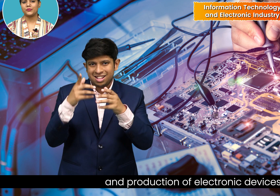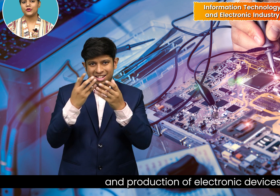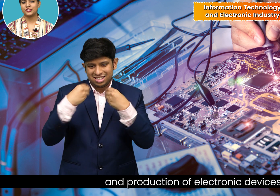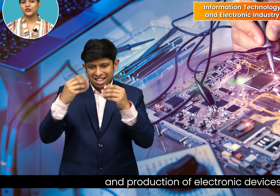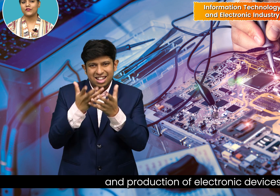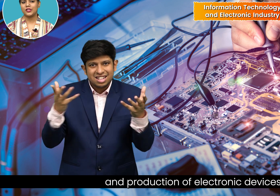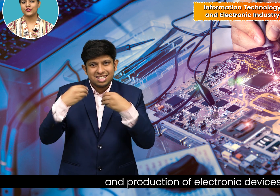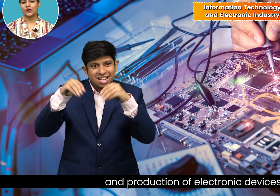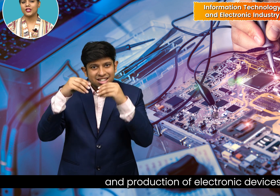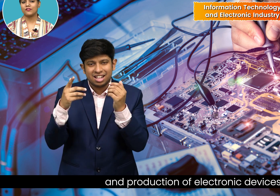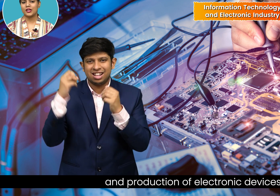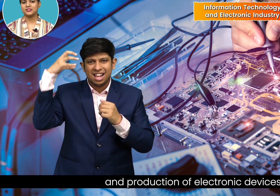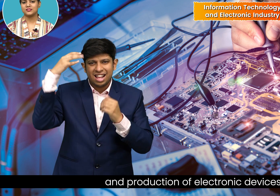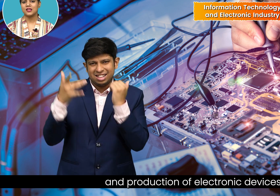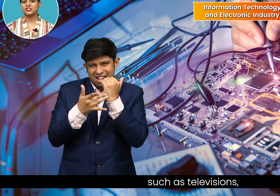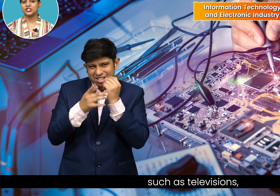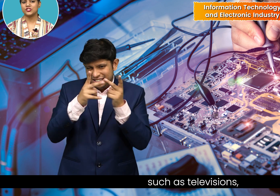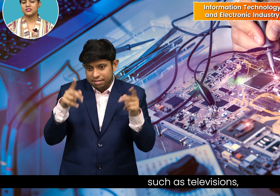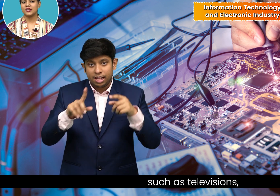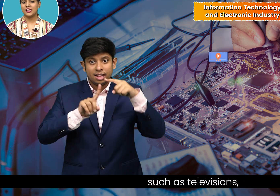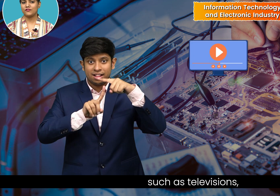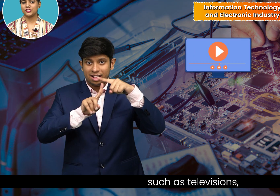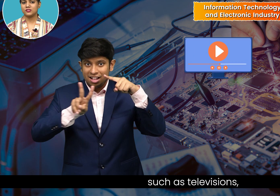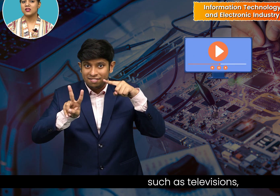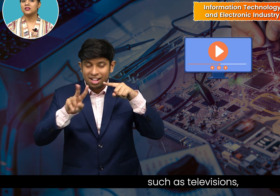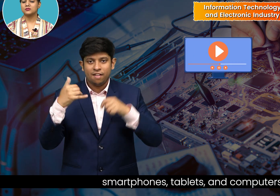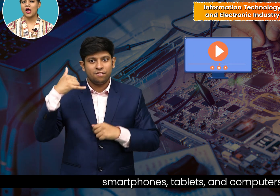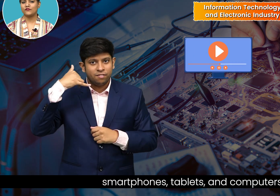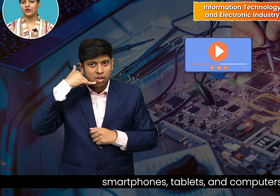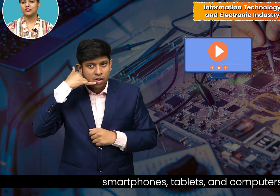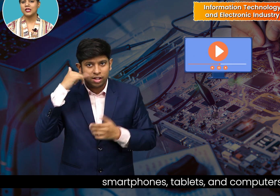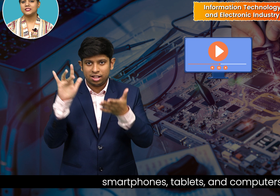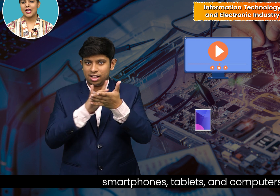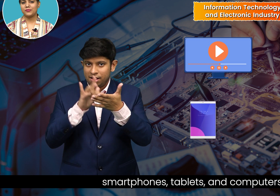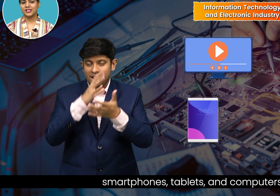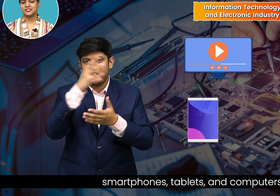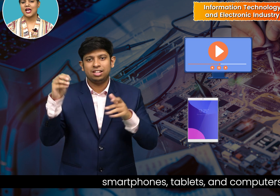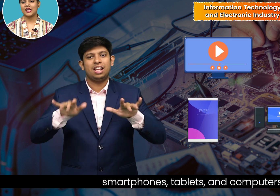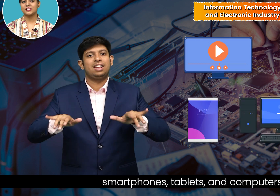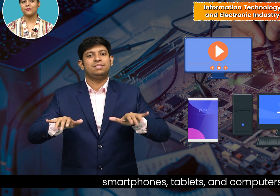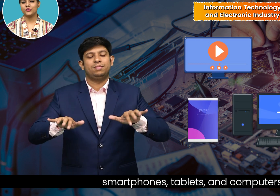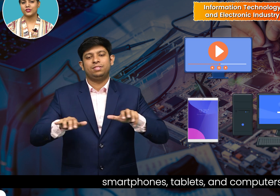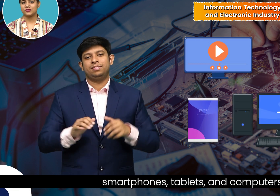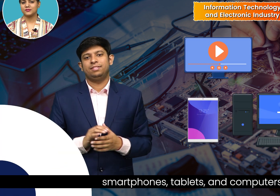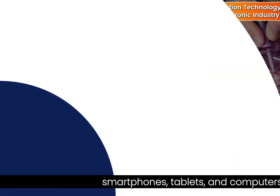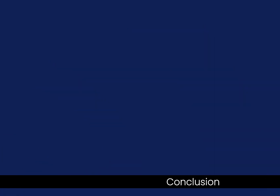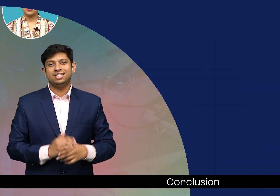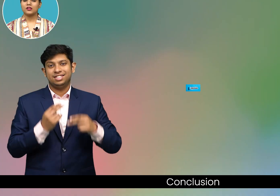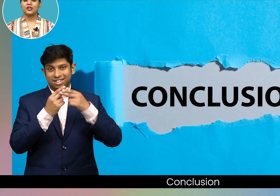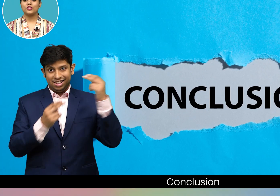development and production of electronic devices such as televisions, smartphones, tablets, and